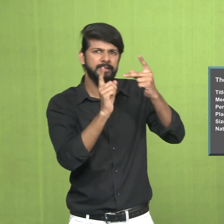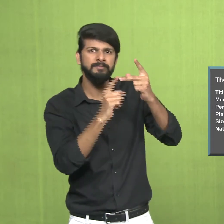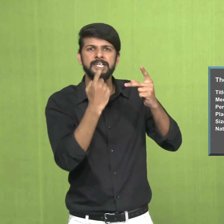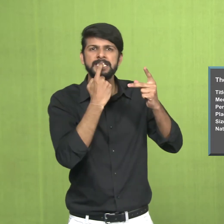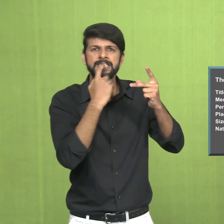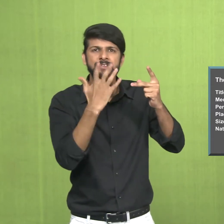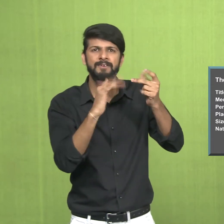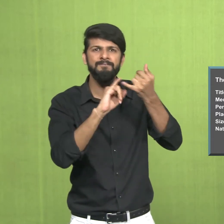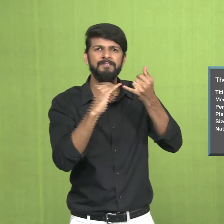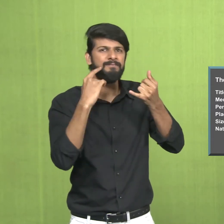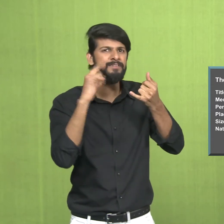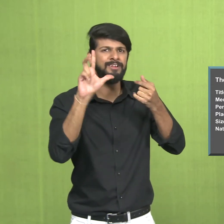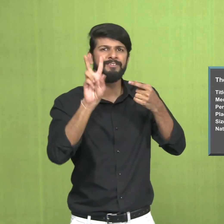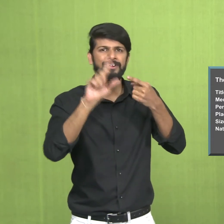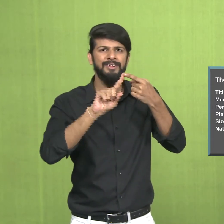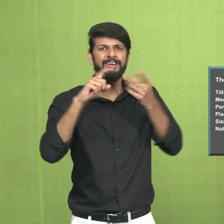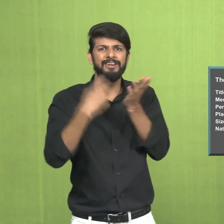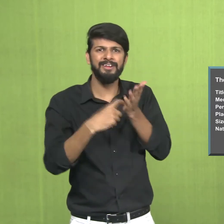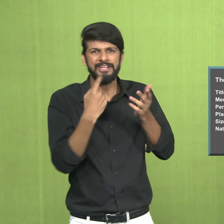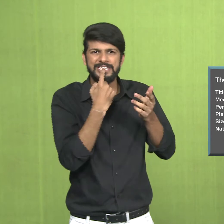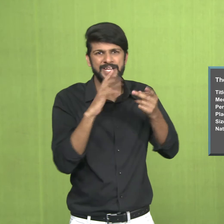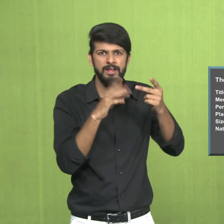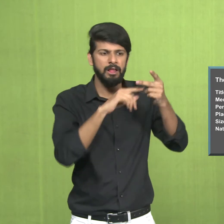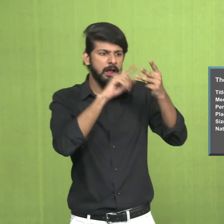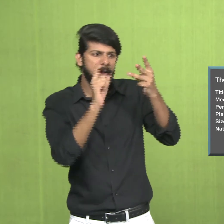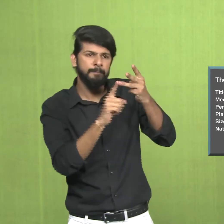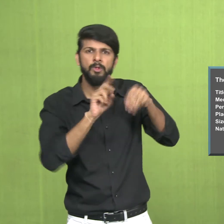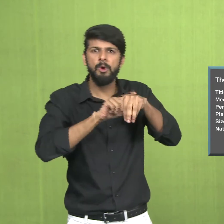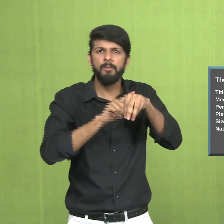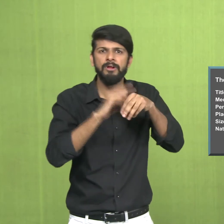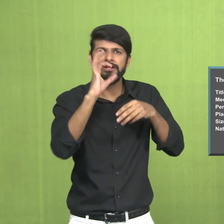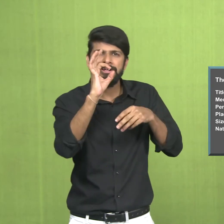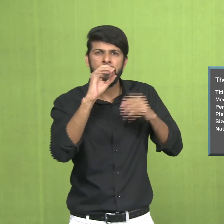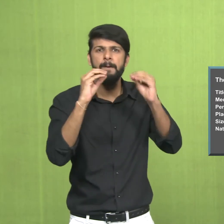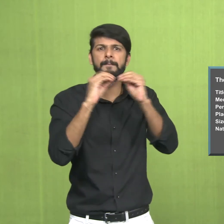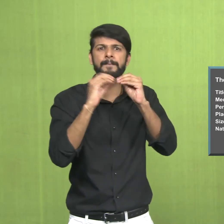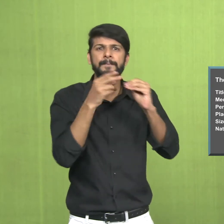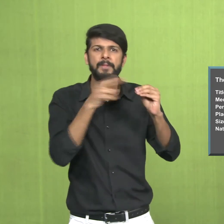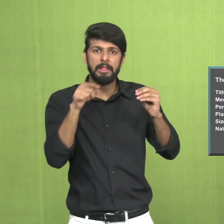bronze. So that is the material used for this sculpture.